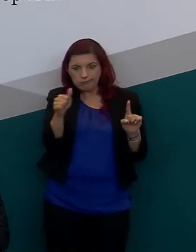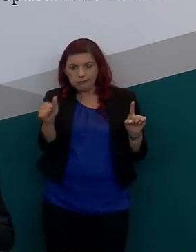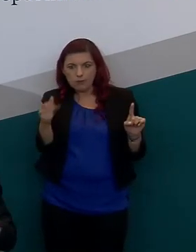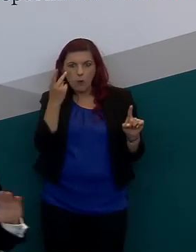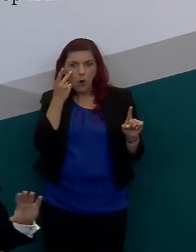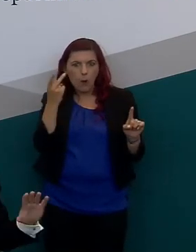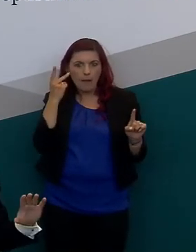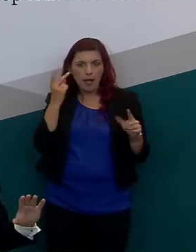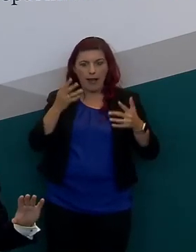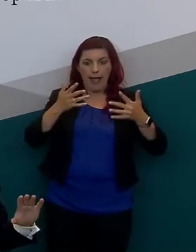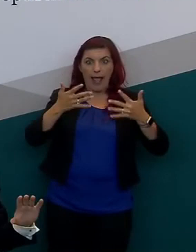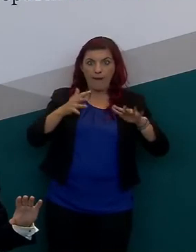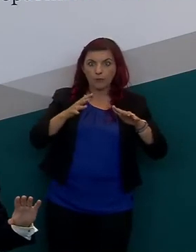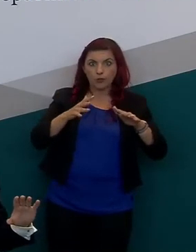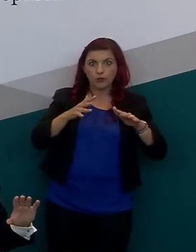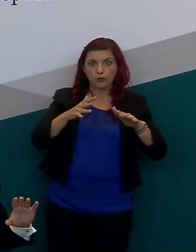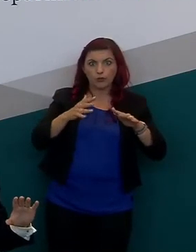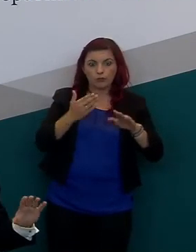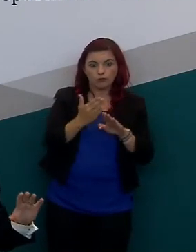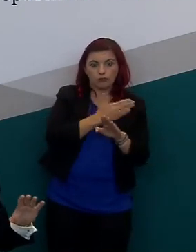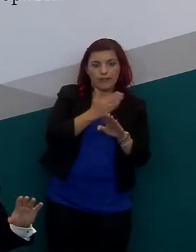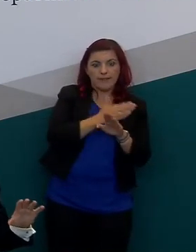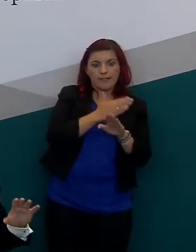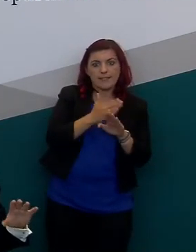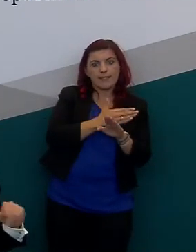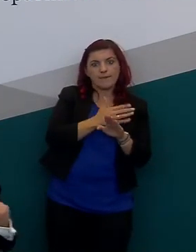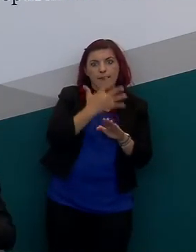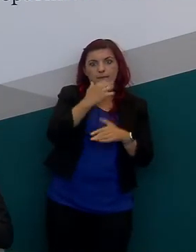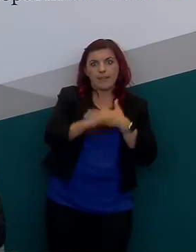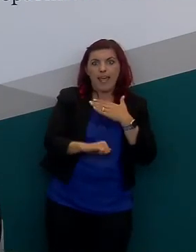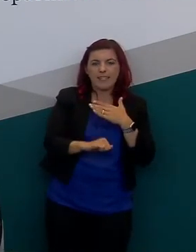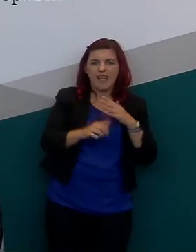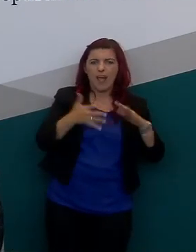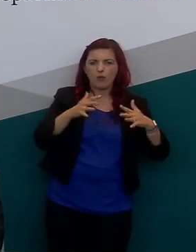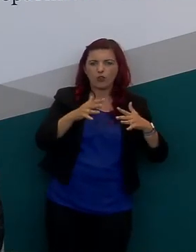the average of the key indicators over the preceding